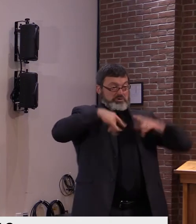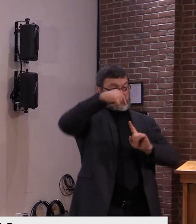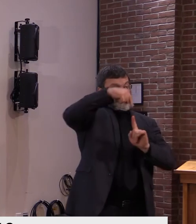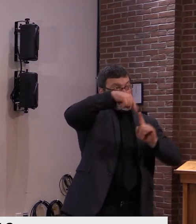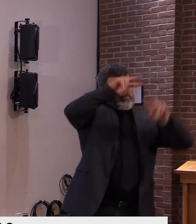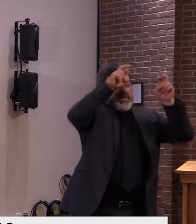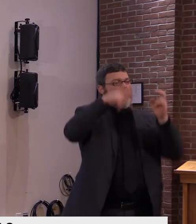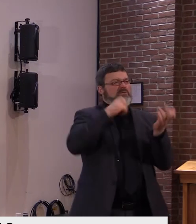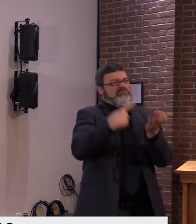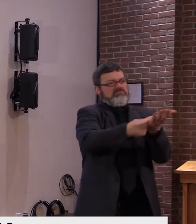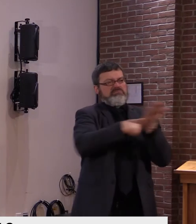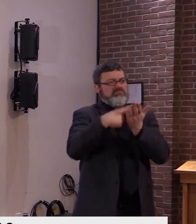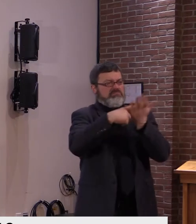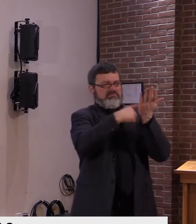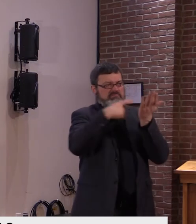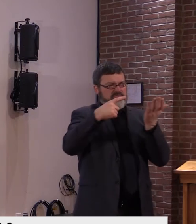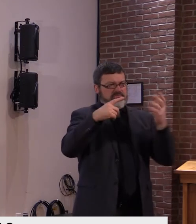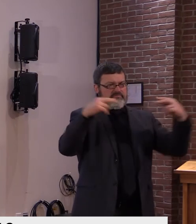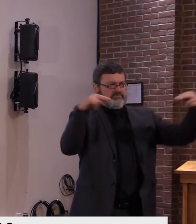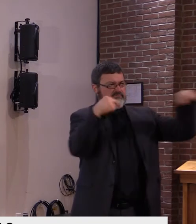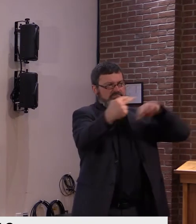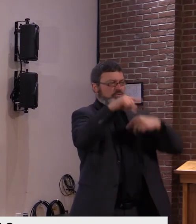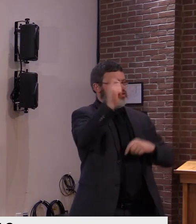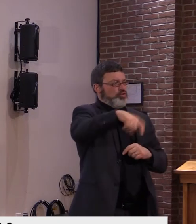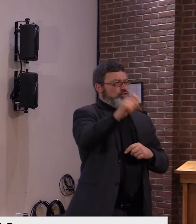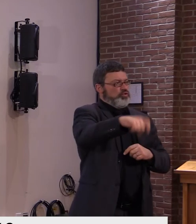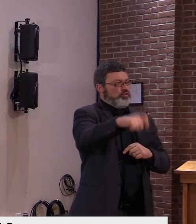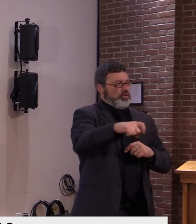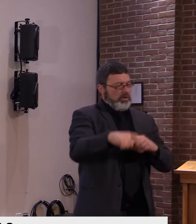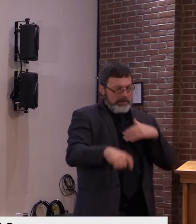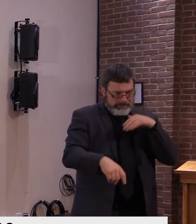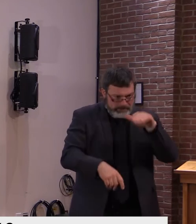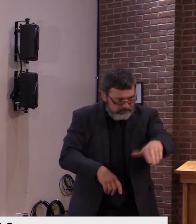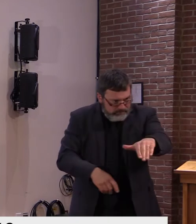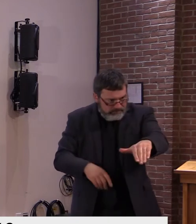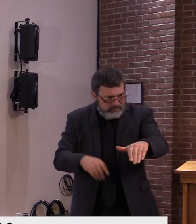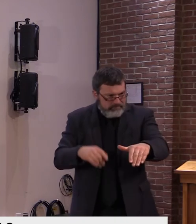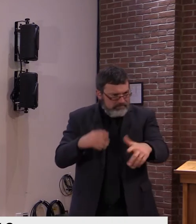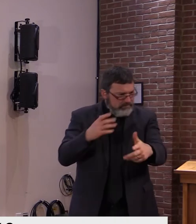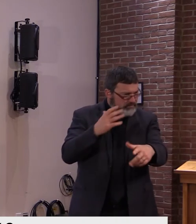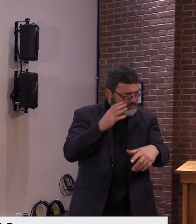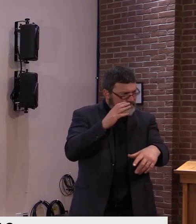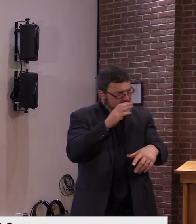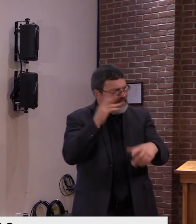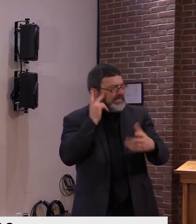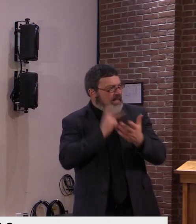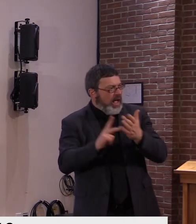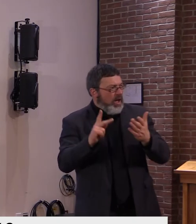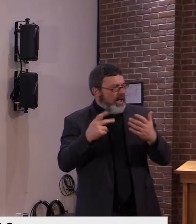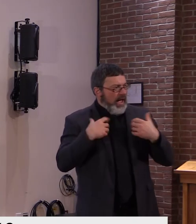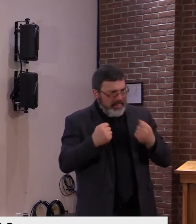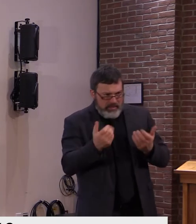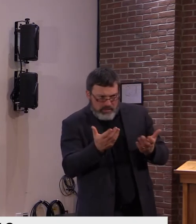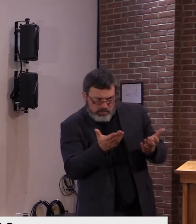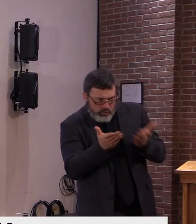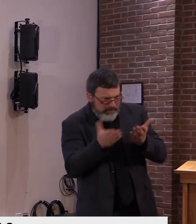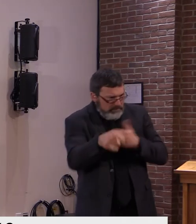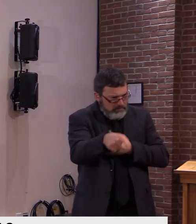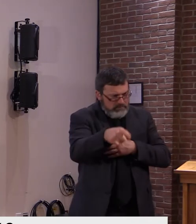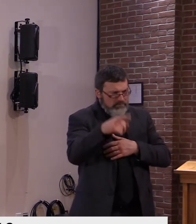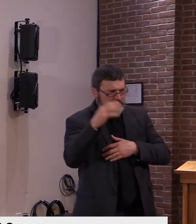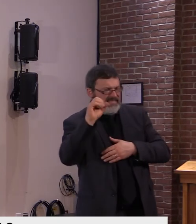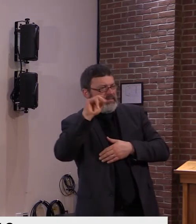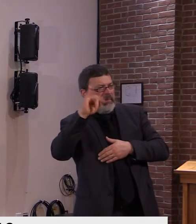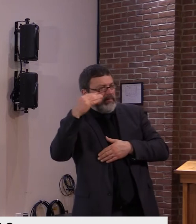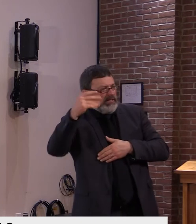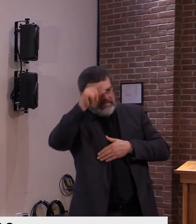Anything Secretary Smith you can offer right now? If not, we can take it up again, because I think it is